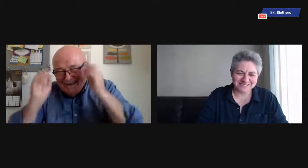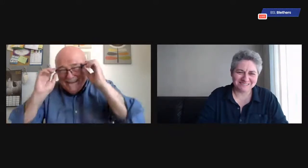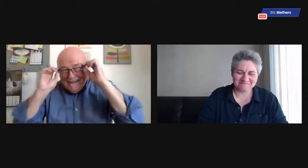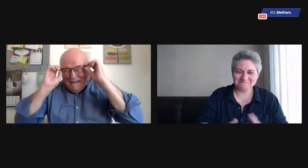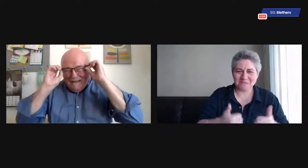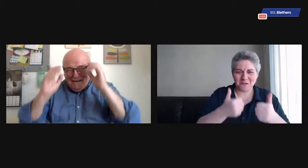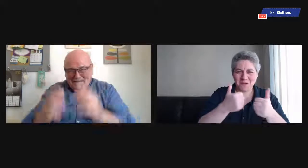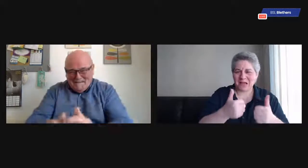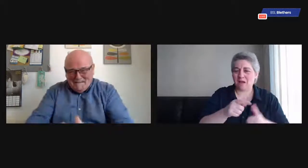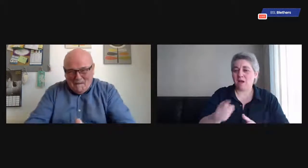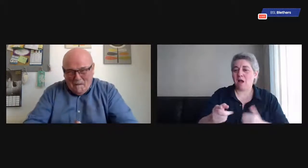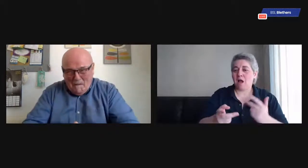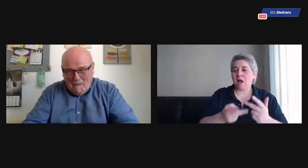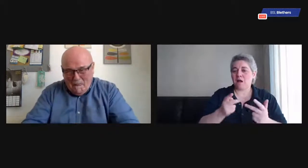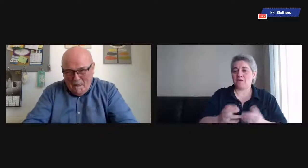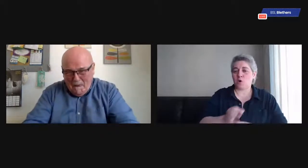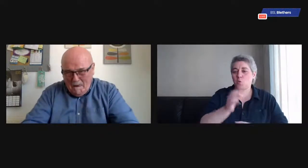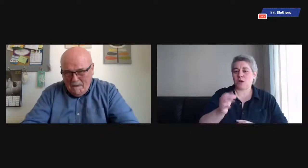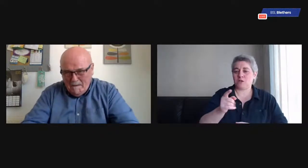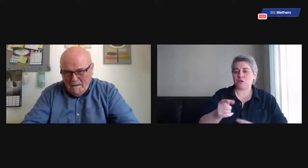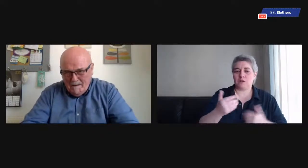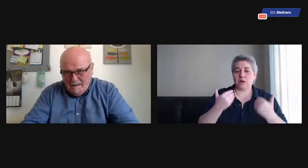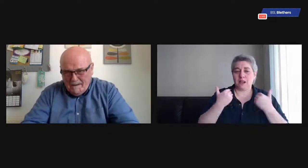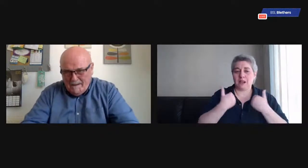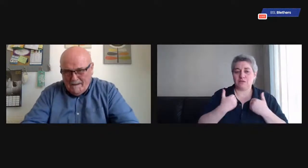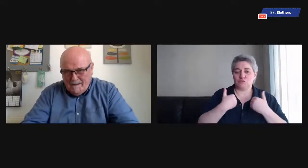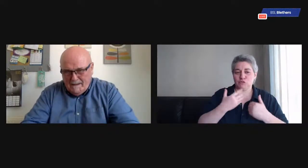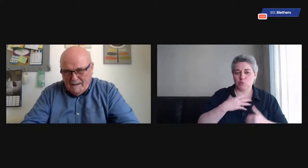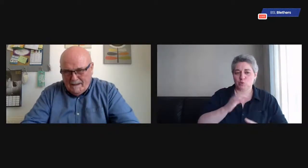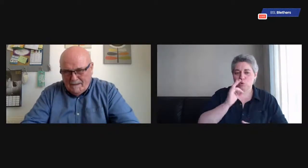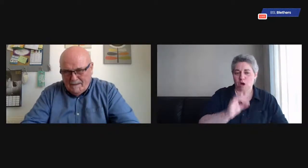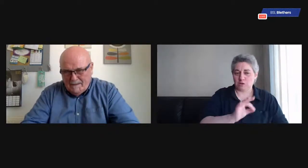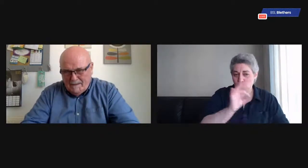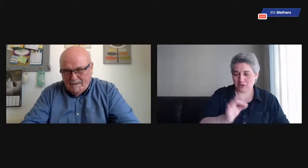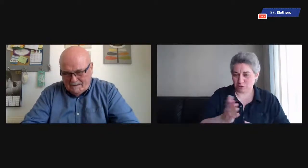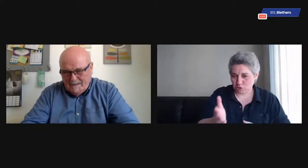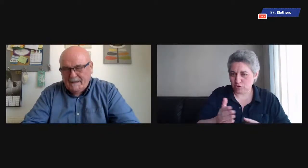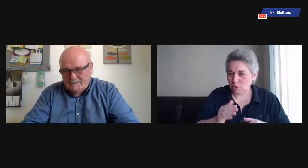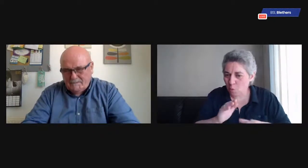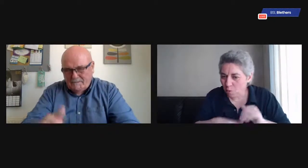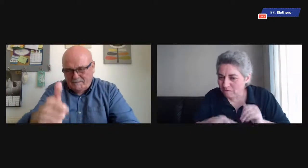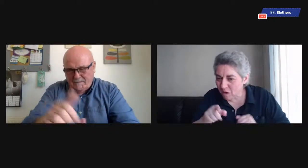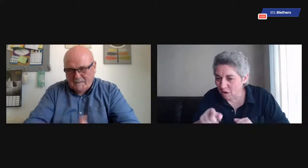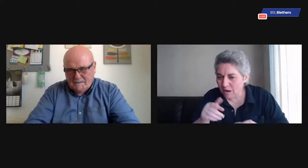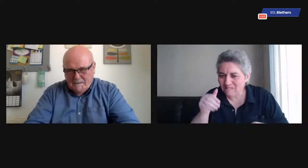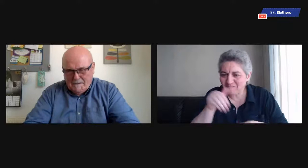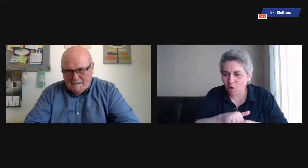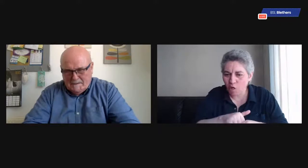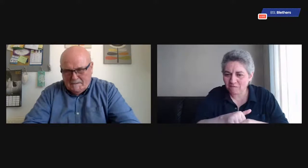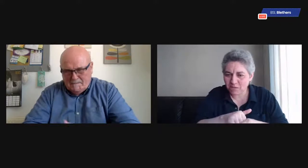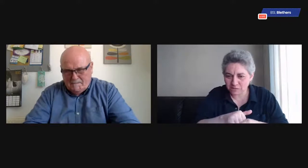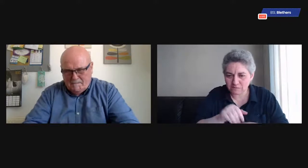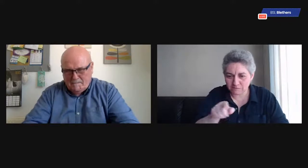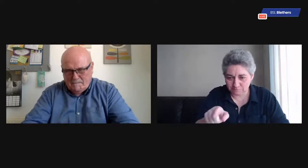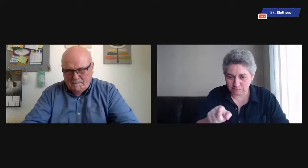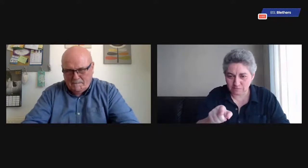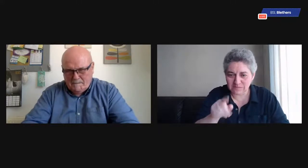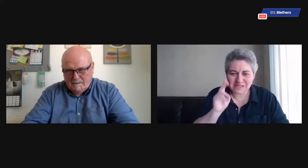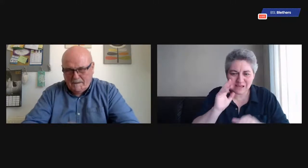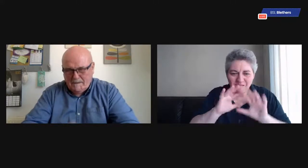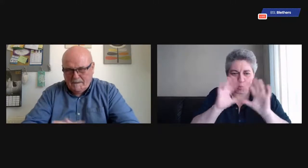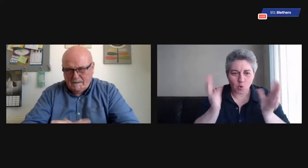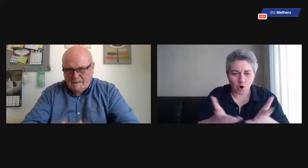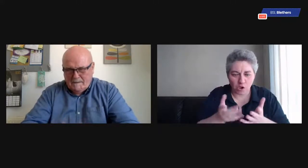Speeding offences are not included. I admit I've speeded, but any other convictions that are relative would